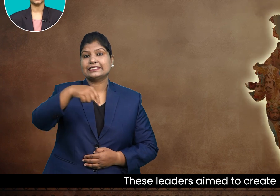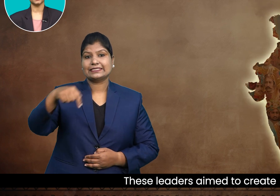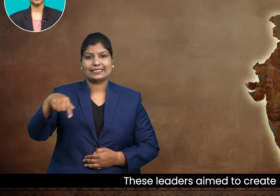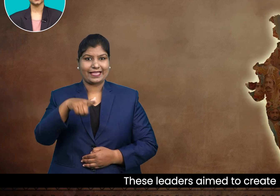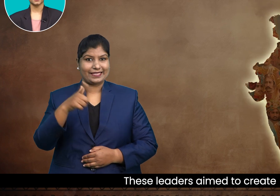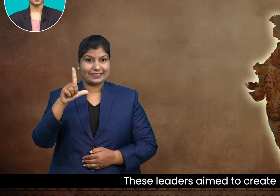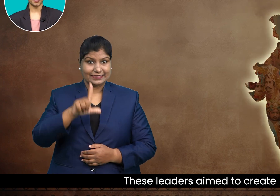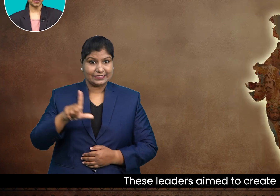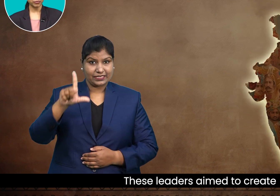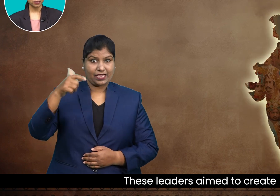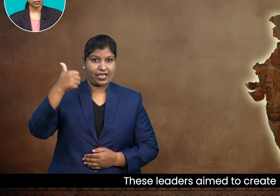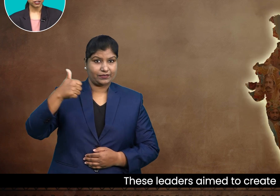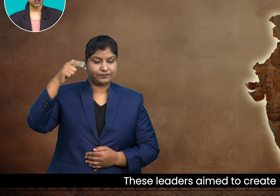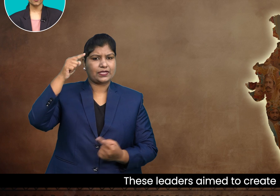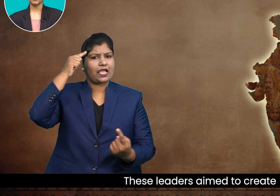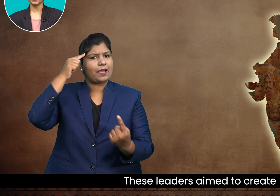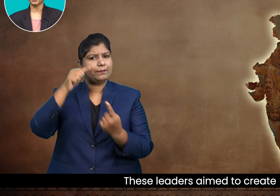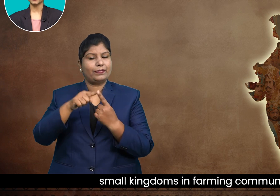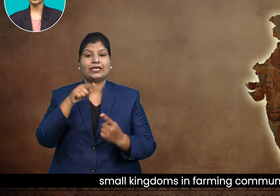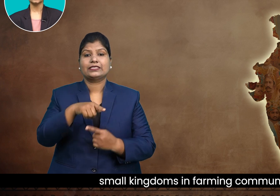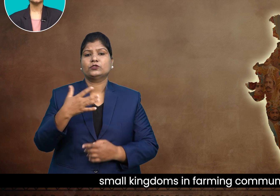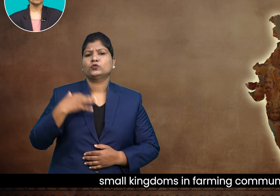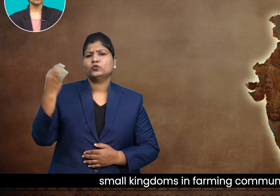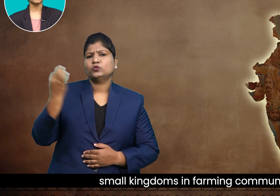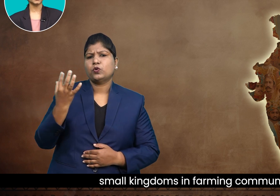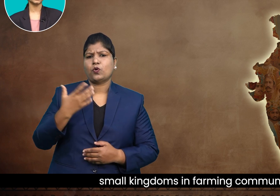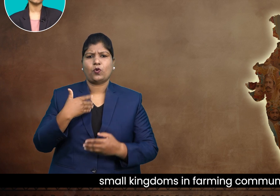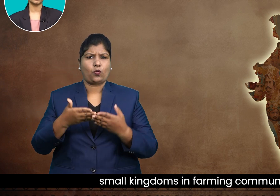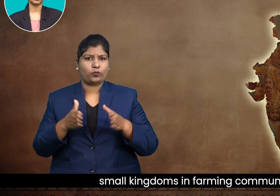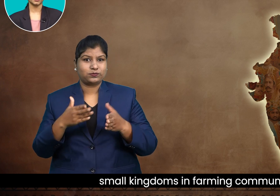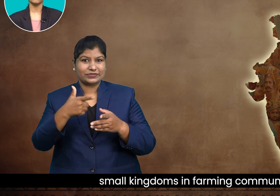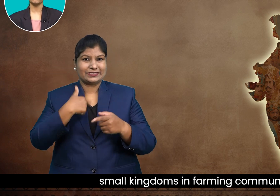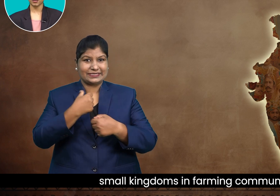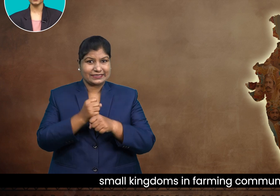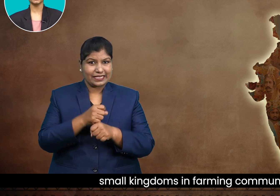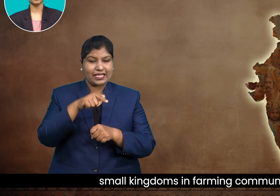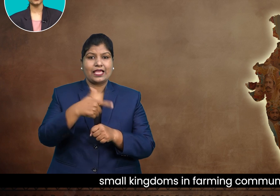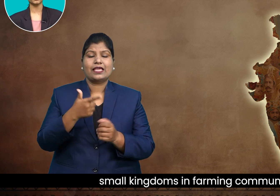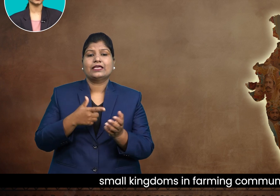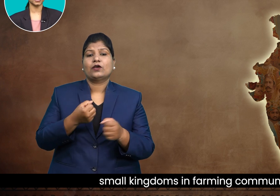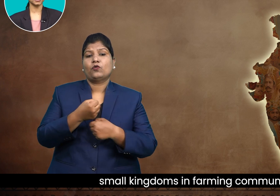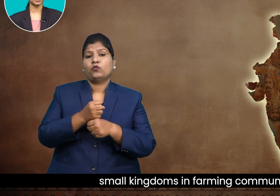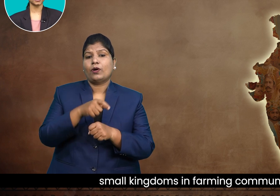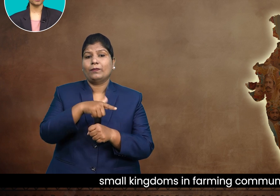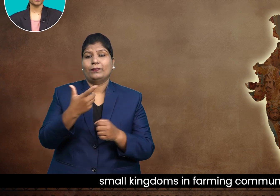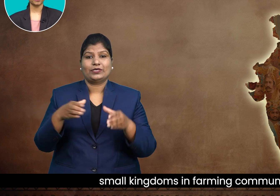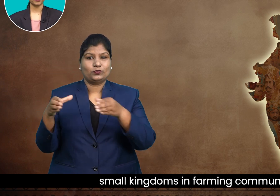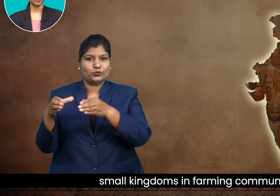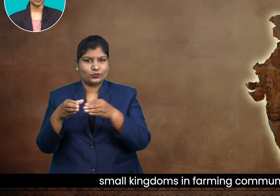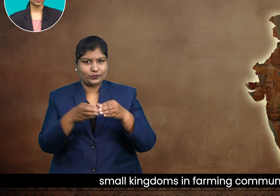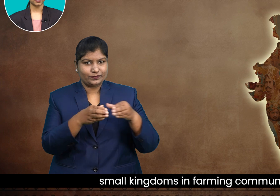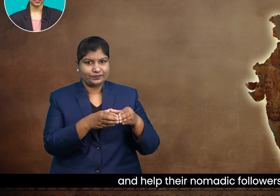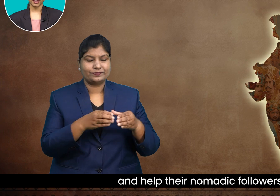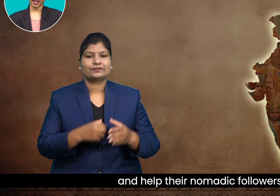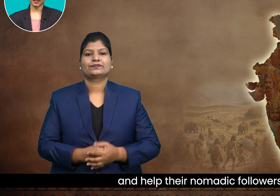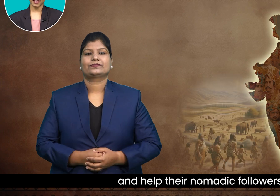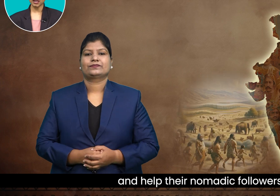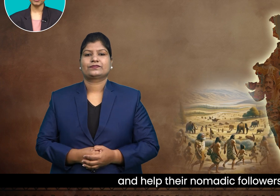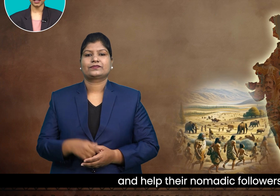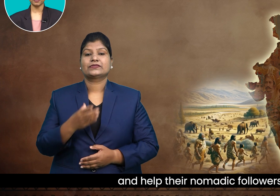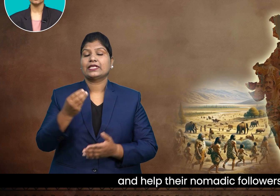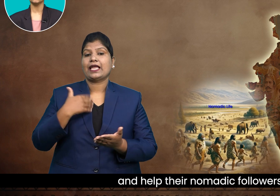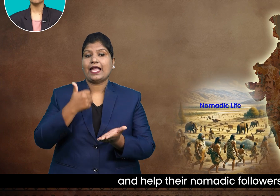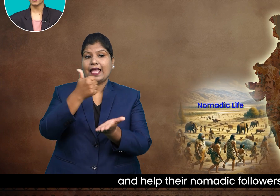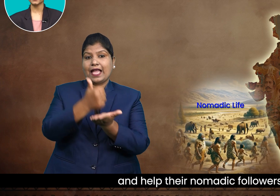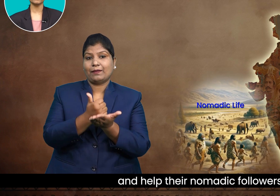These leaders aimed to create small kingdoms in farming communities and